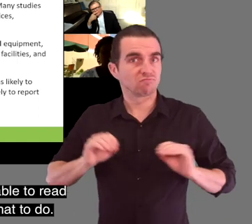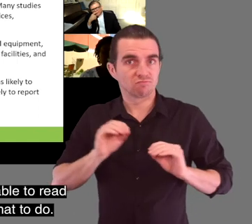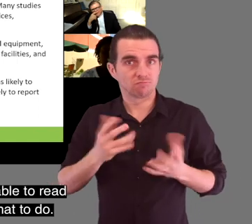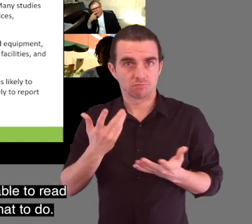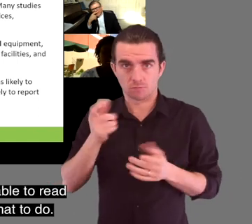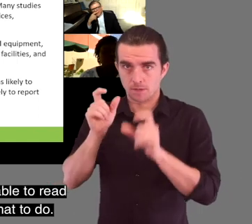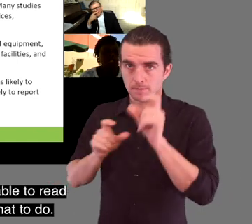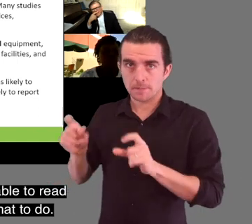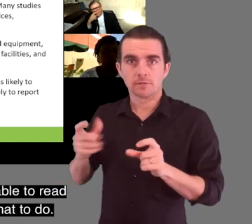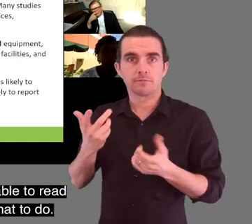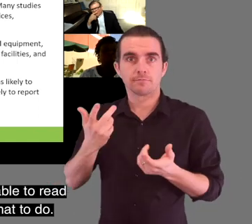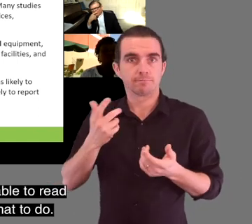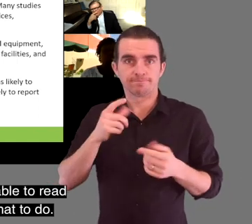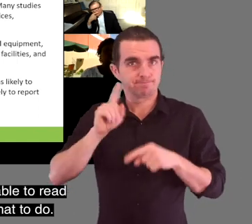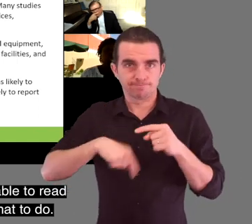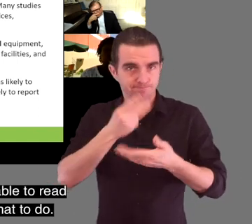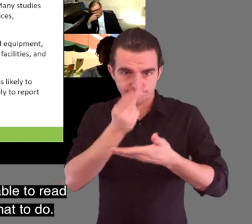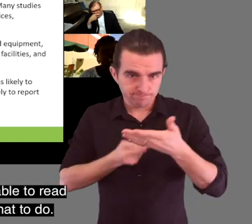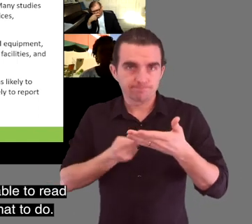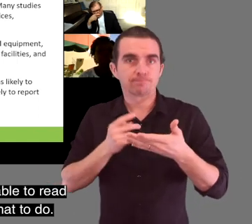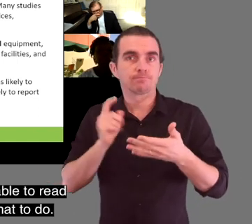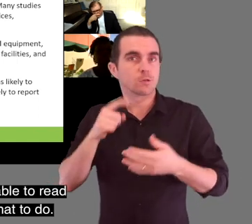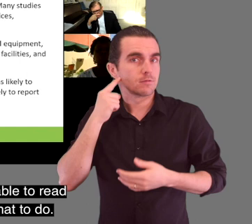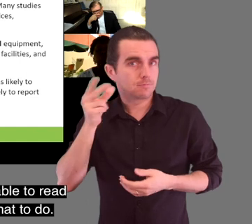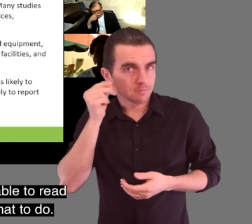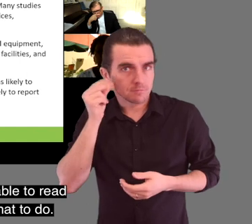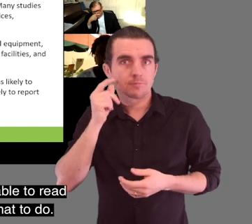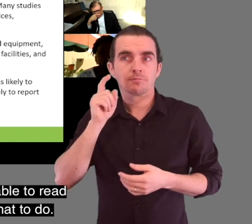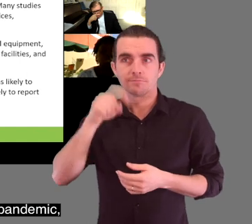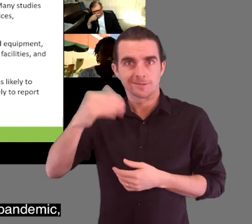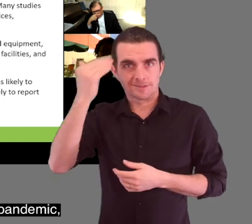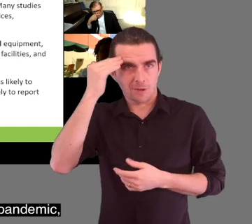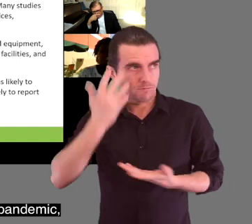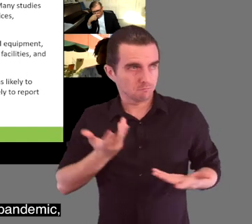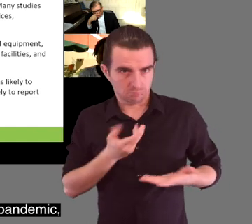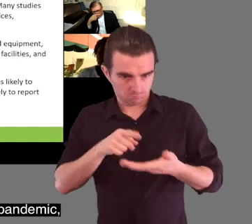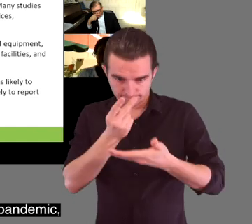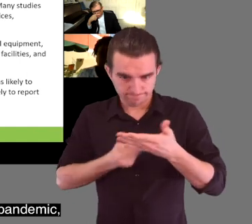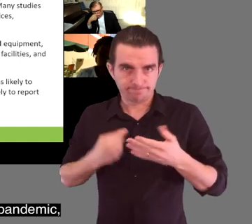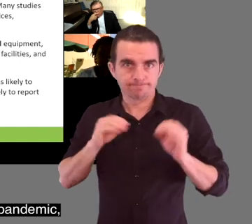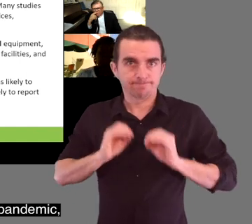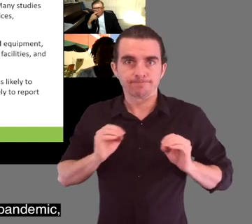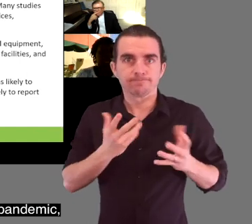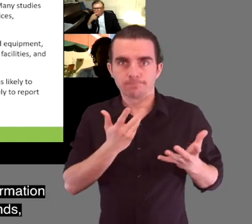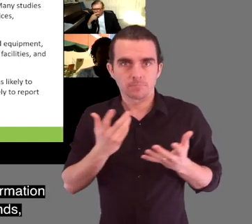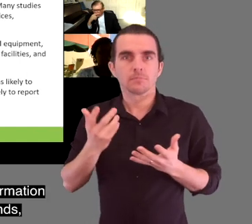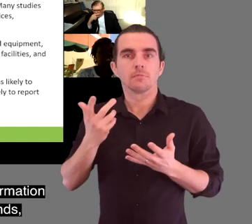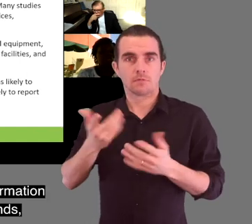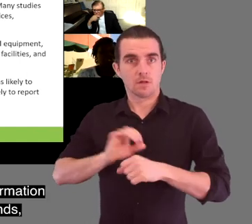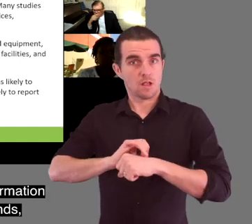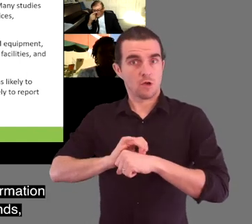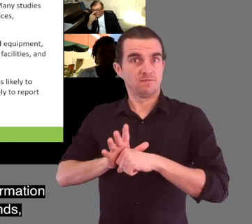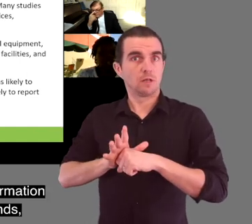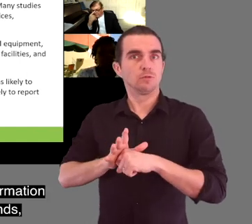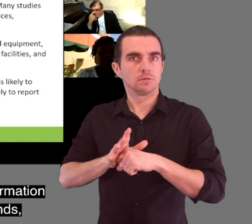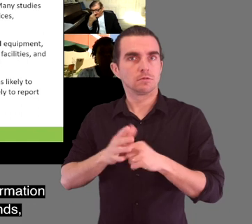have impairments to be able to read and be able to know what to do in case, like during the pandemic, there was a lot